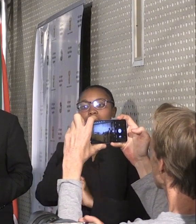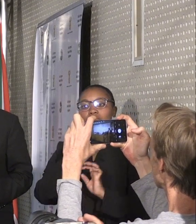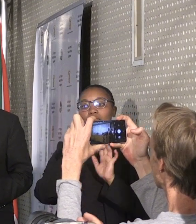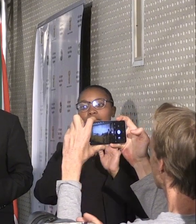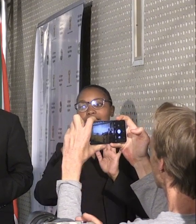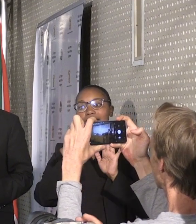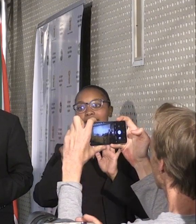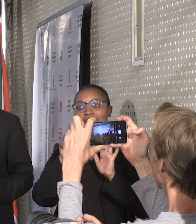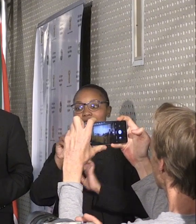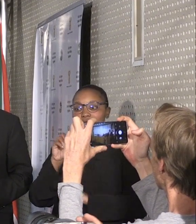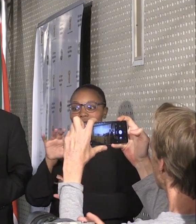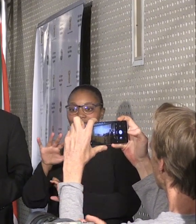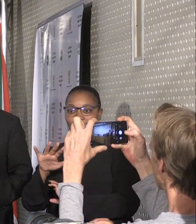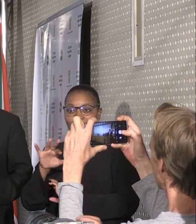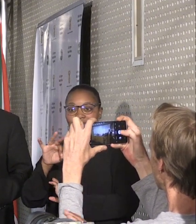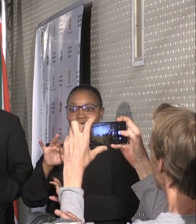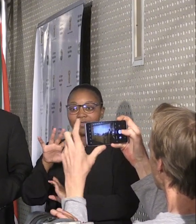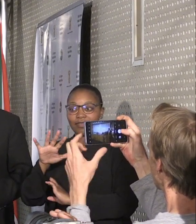0800535455,